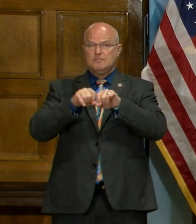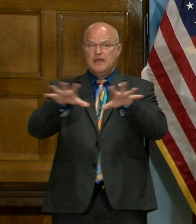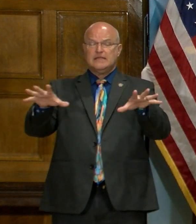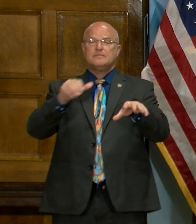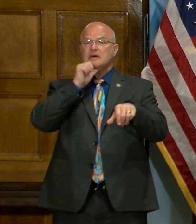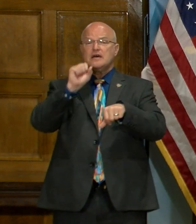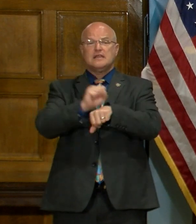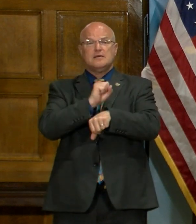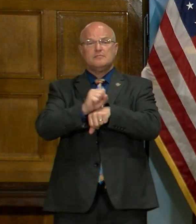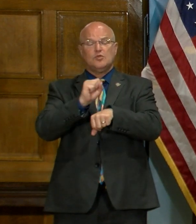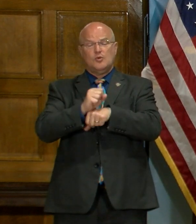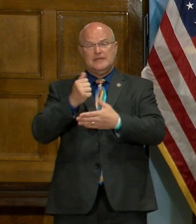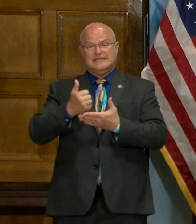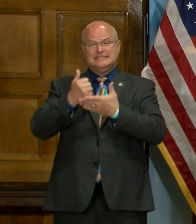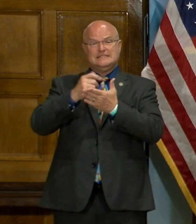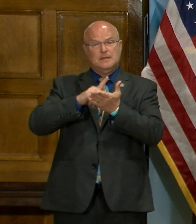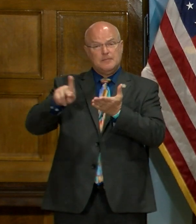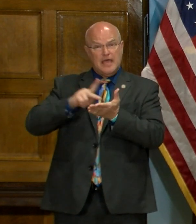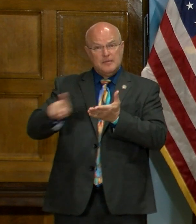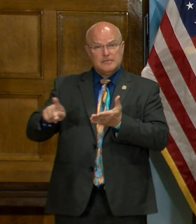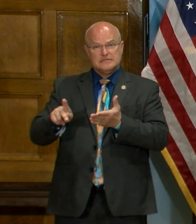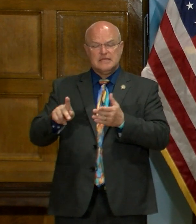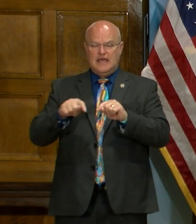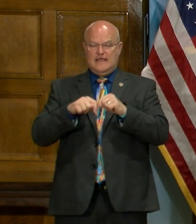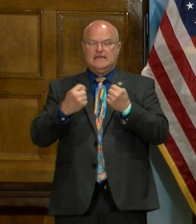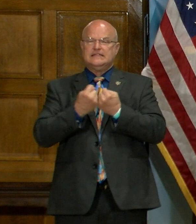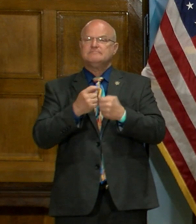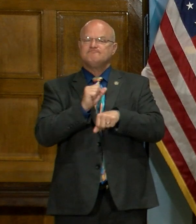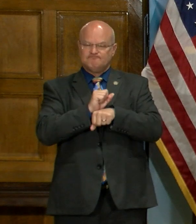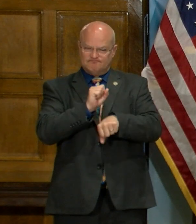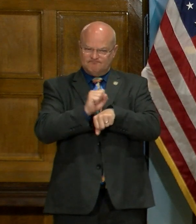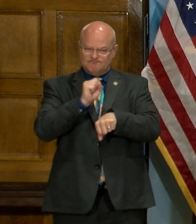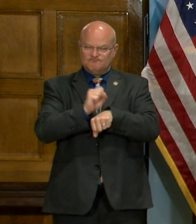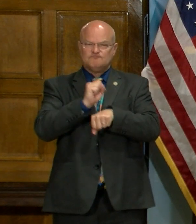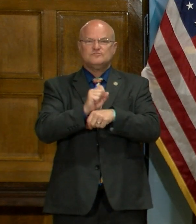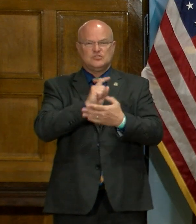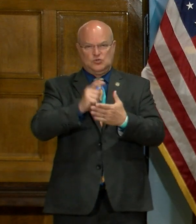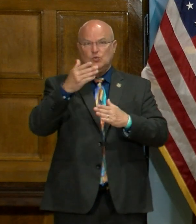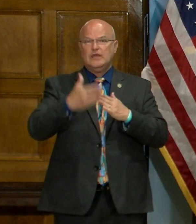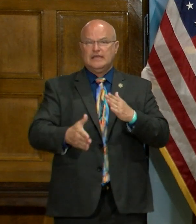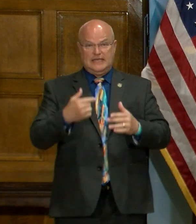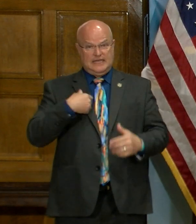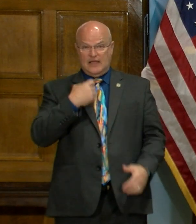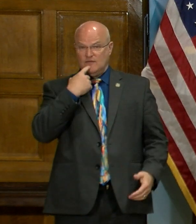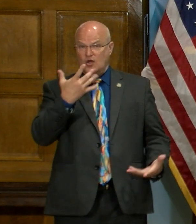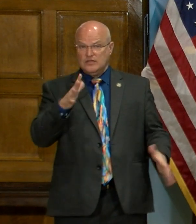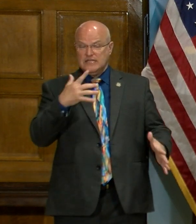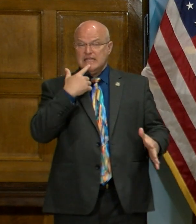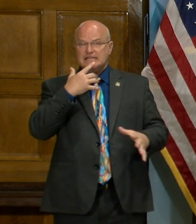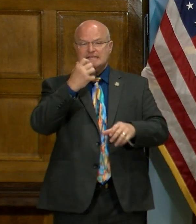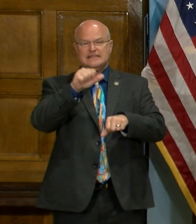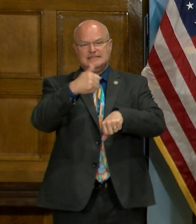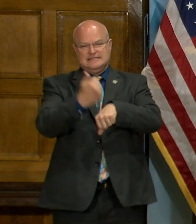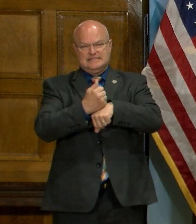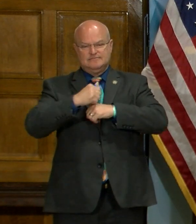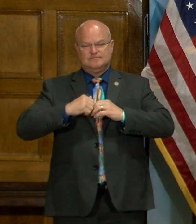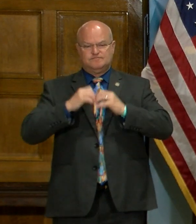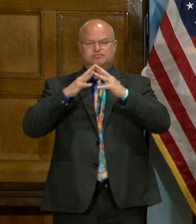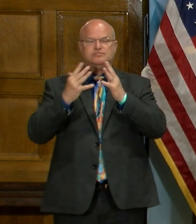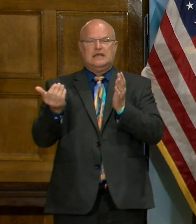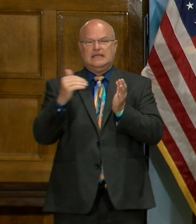Pandemic Unemployment Assistance payments, the team continues to work through the weekend, as I have indicated, to get the system back